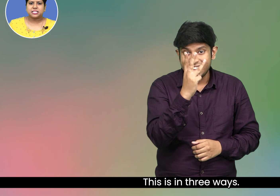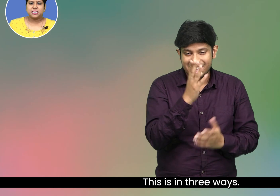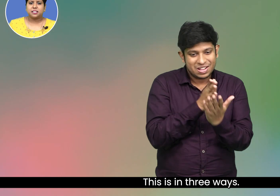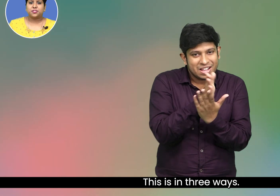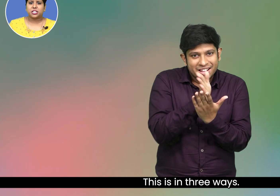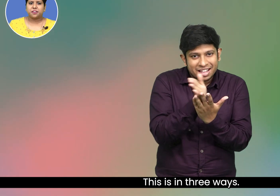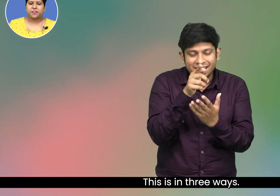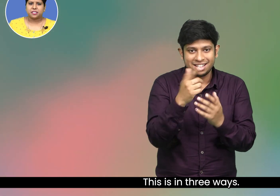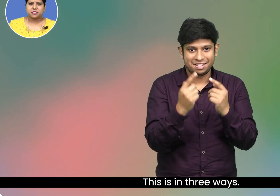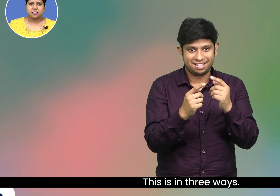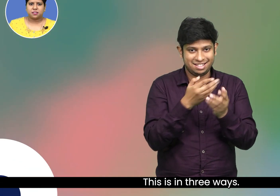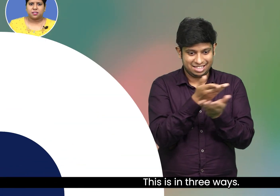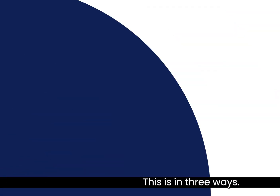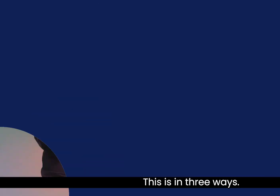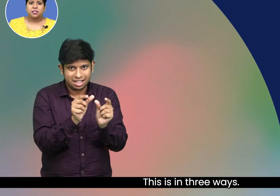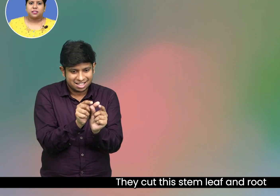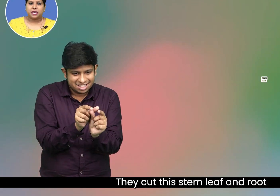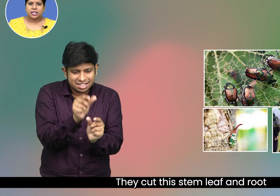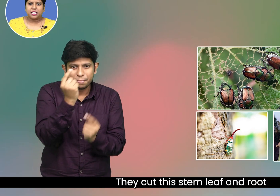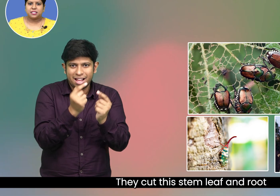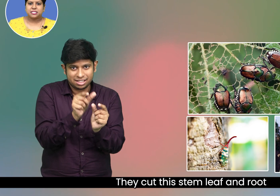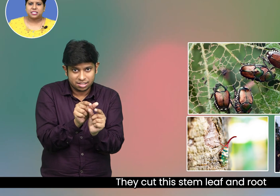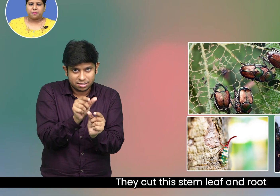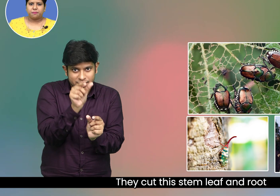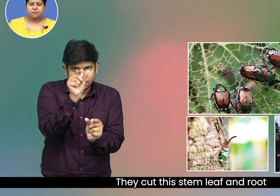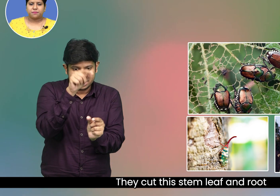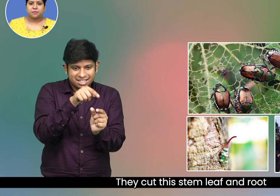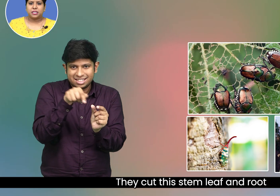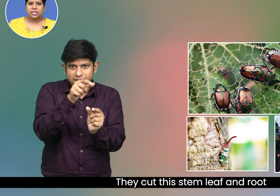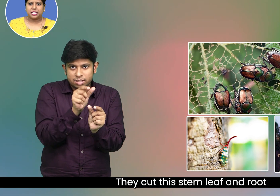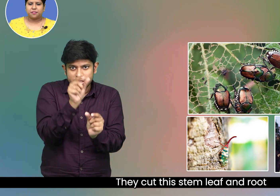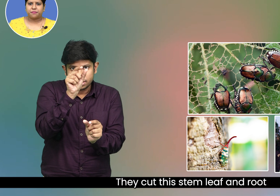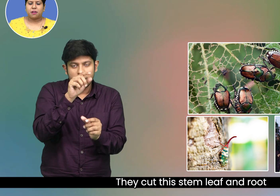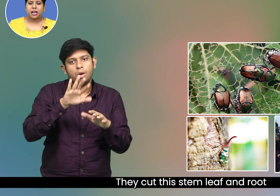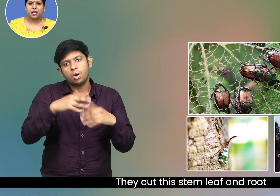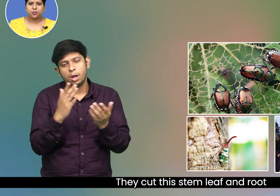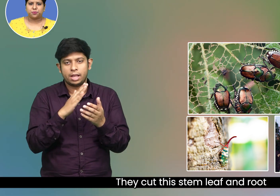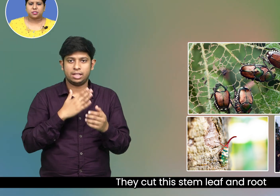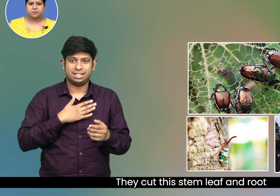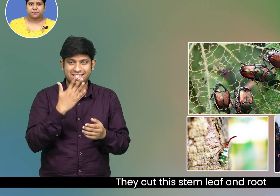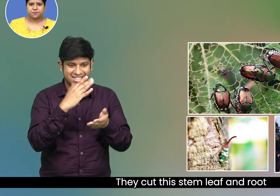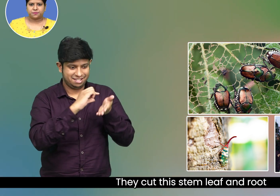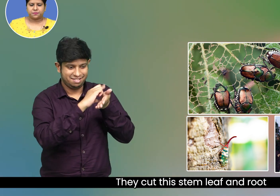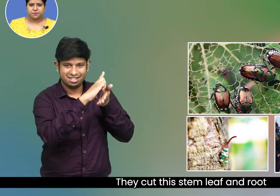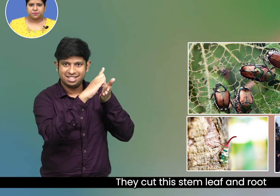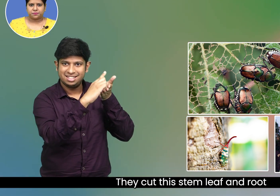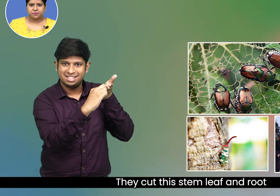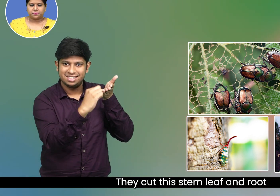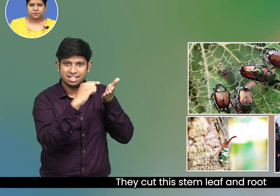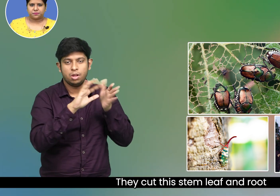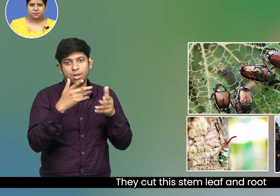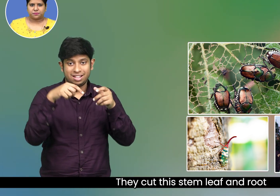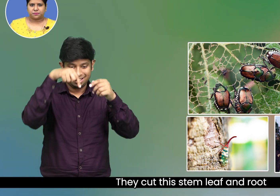This is in 3 ways. They cut the stem, leaf and root.